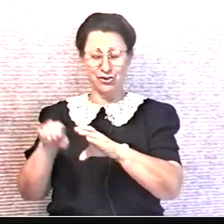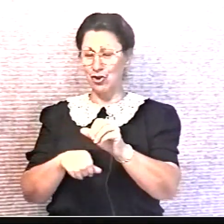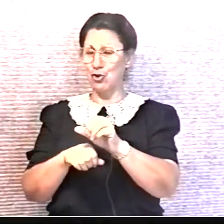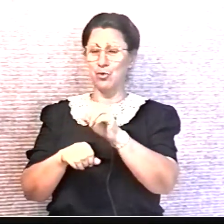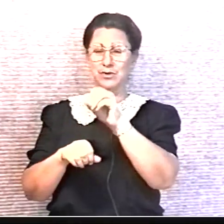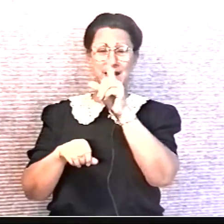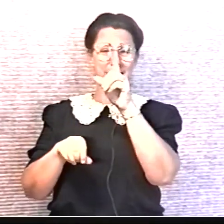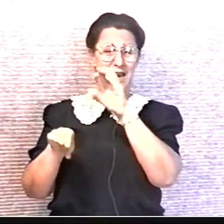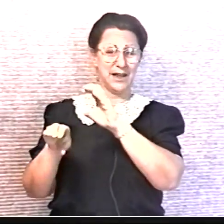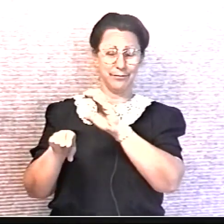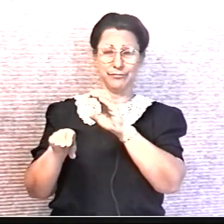do